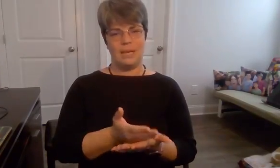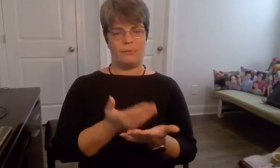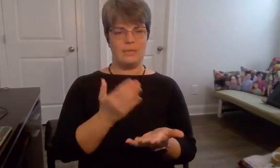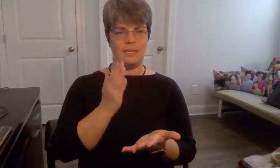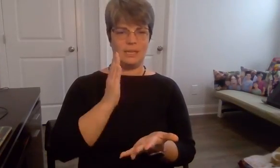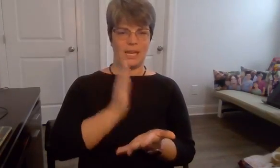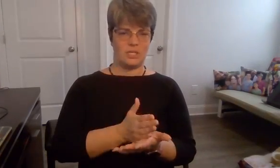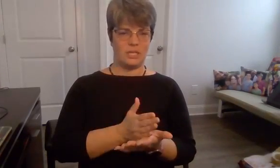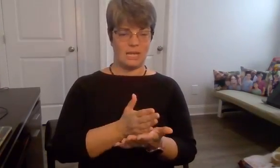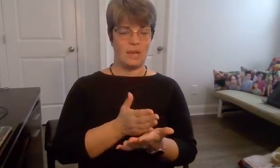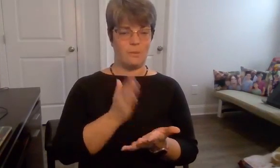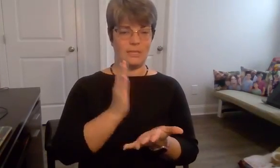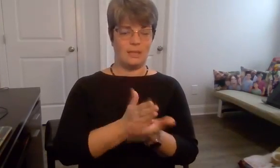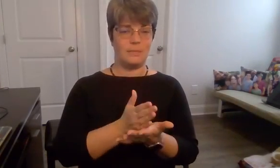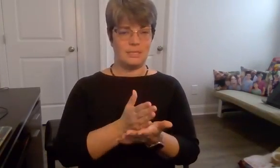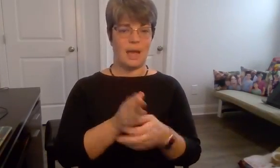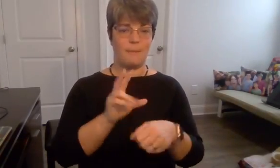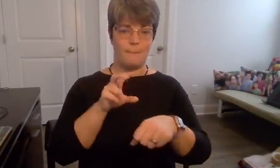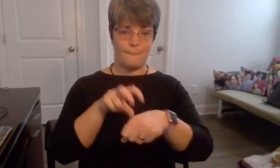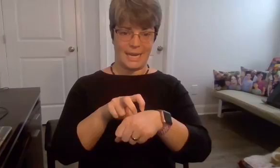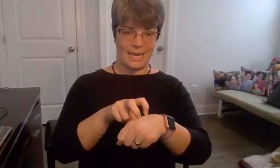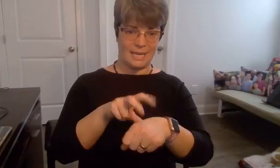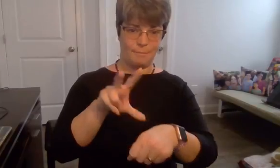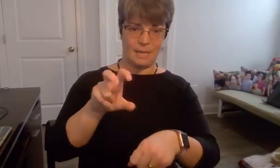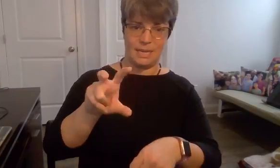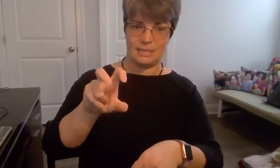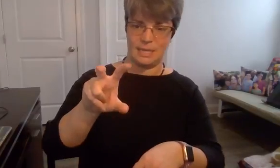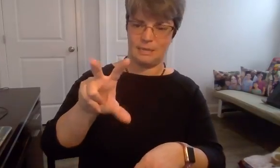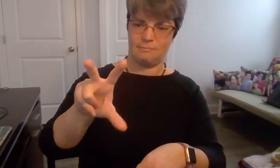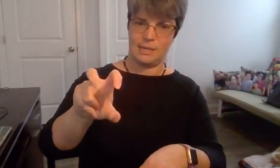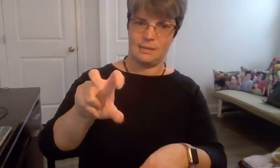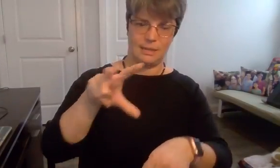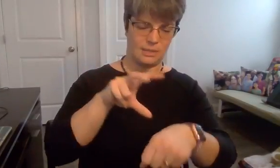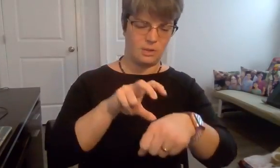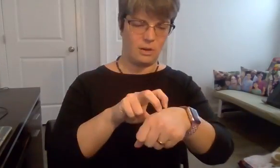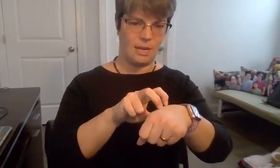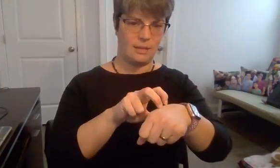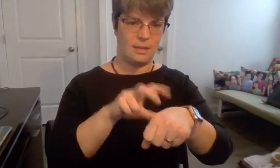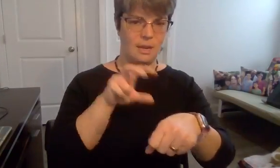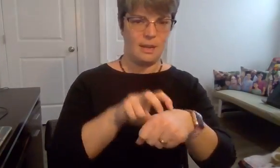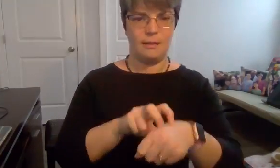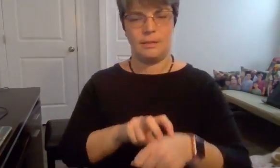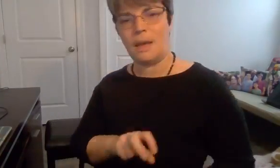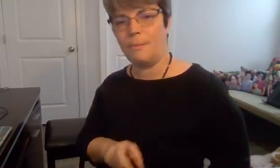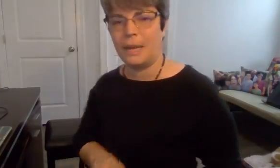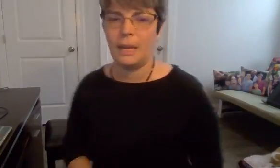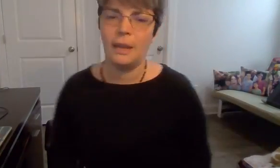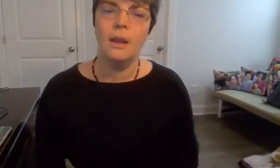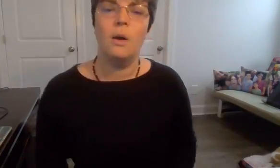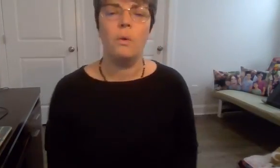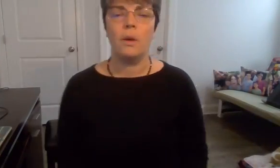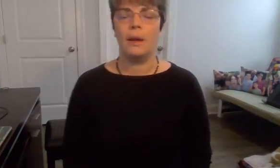we didn't catch it in time, we tell him to stop biting. Biting is like, right, like this on your hand. Stop biting.